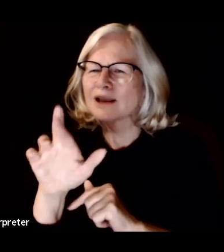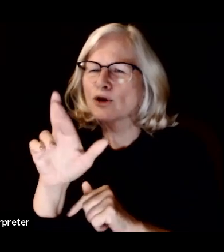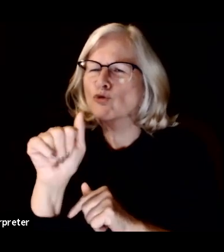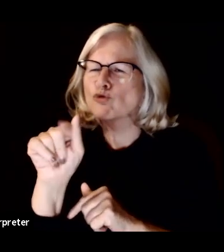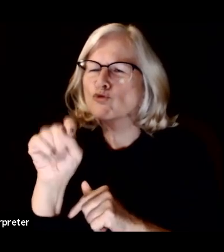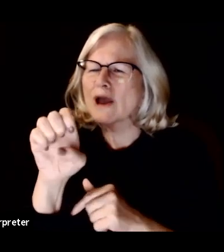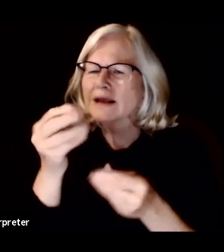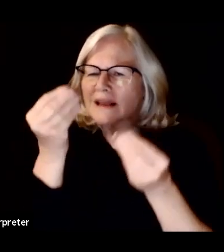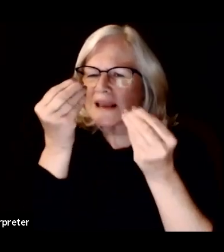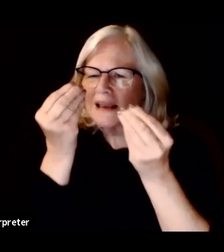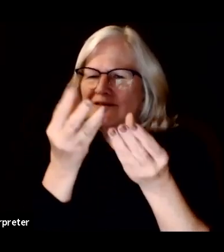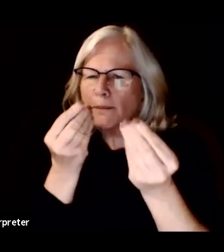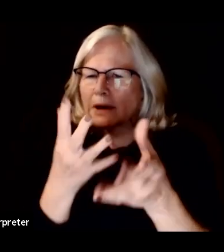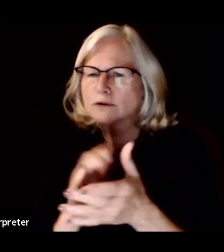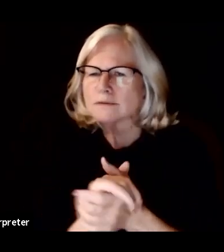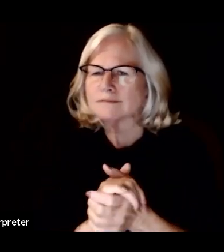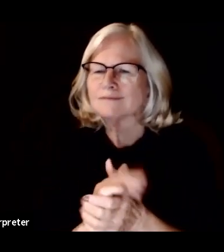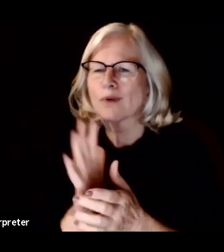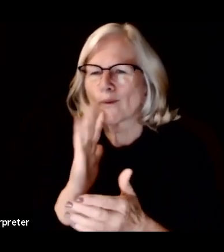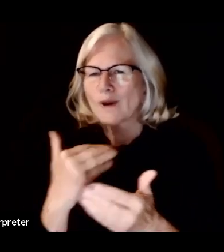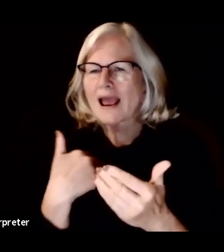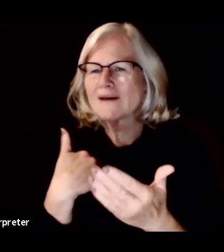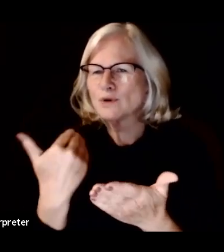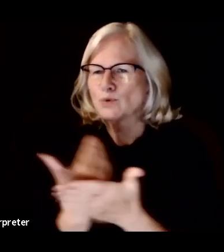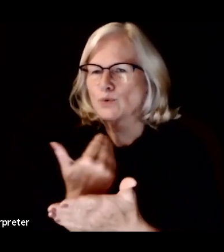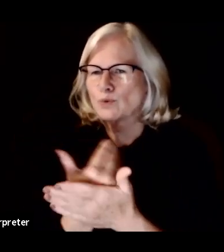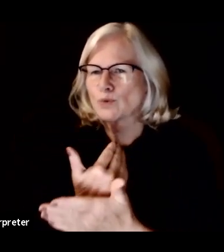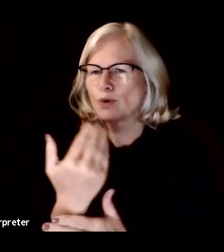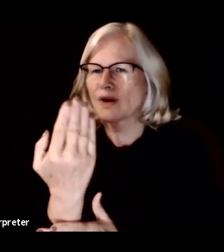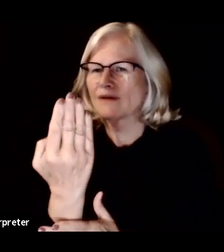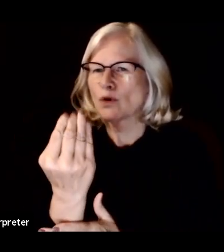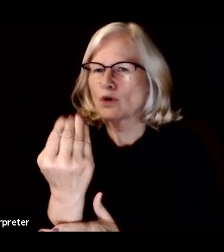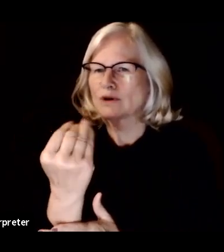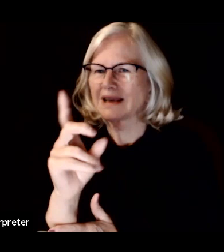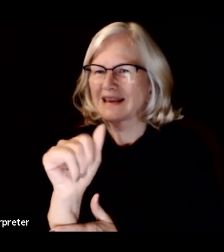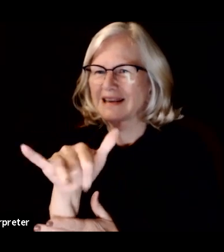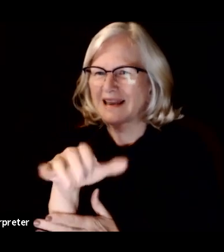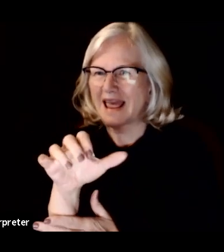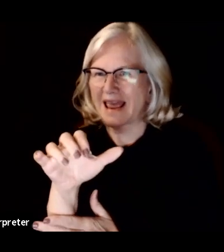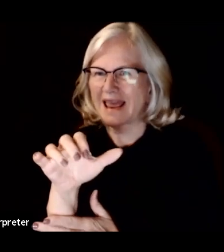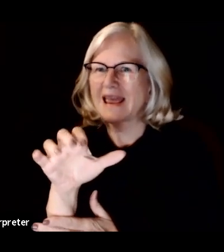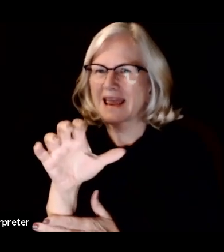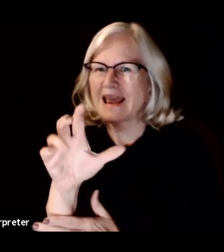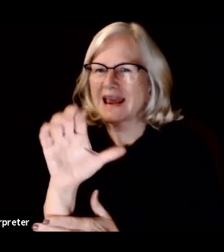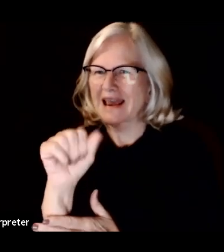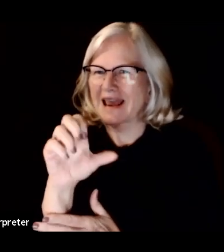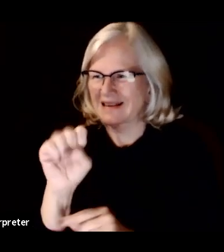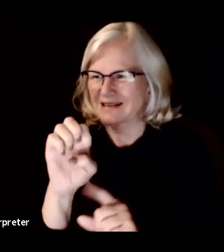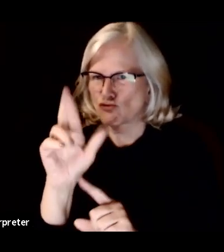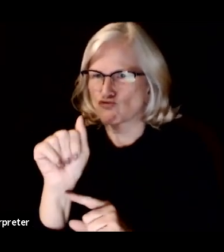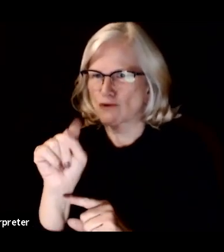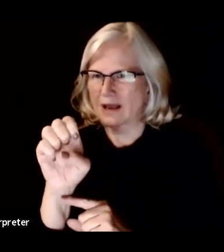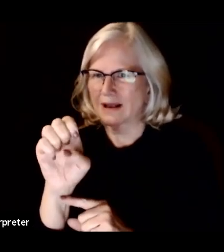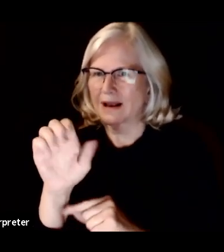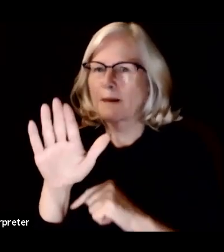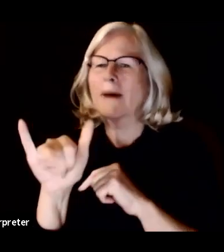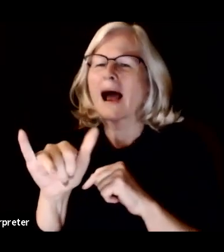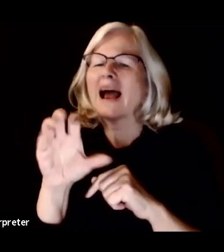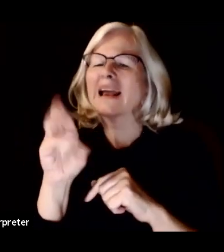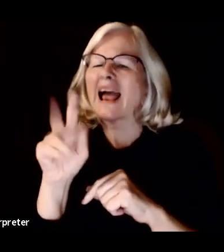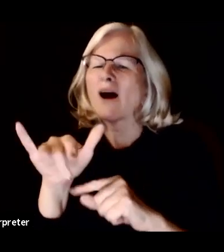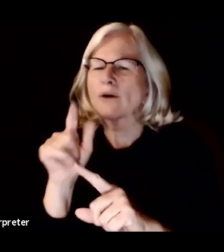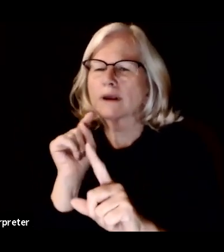14-day COVID-19 case rate by county data tomorrow for school districts to use in informing their